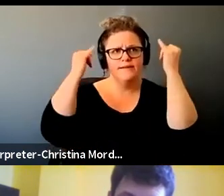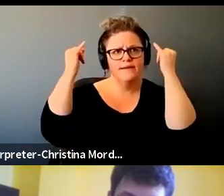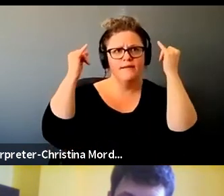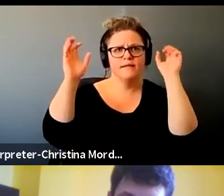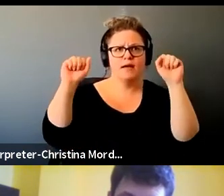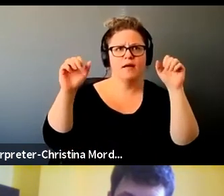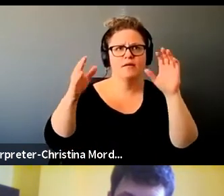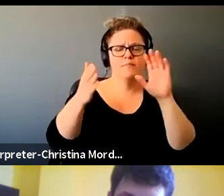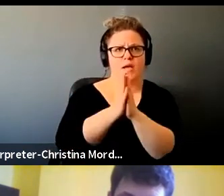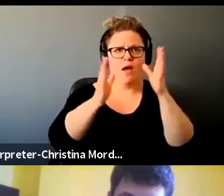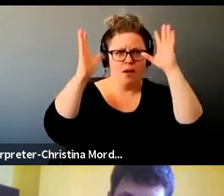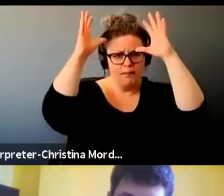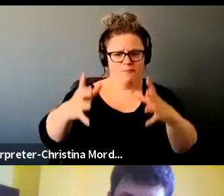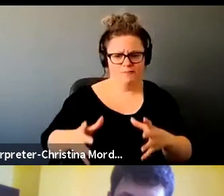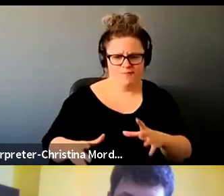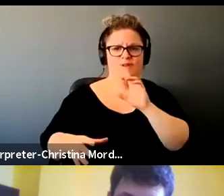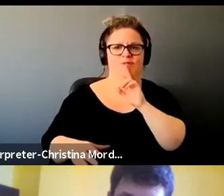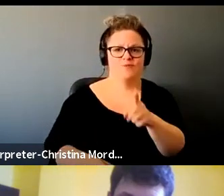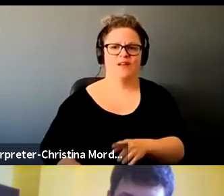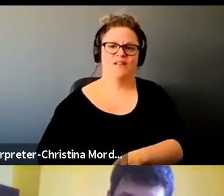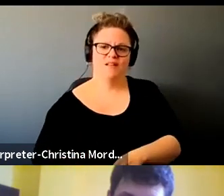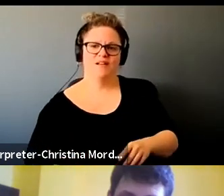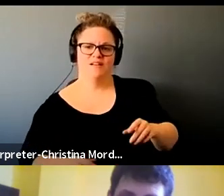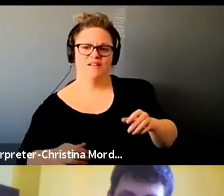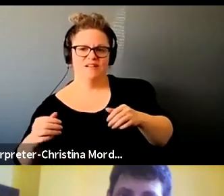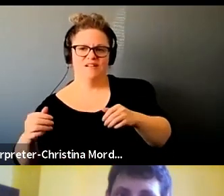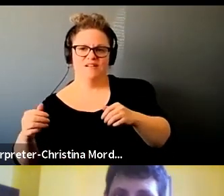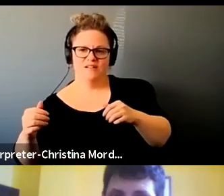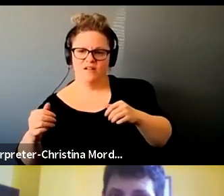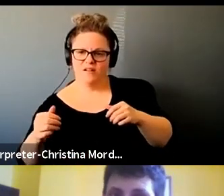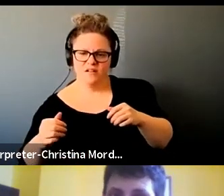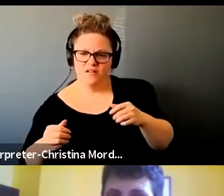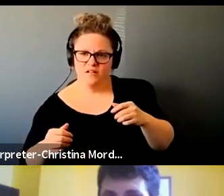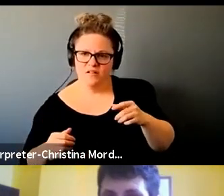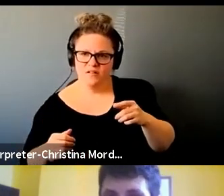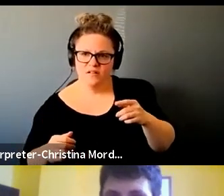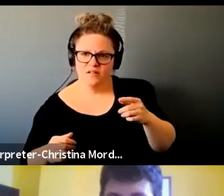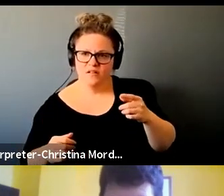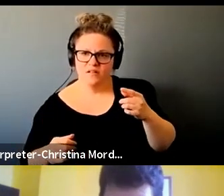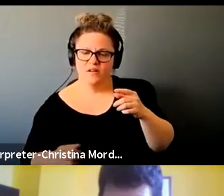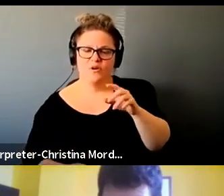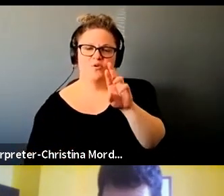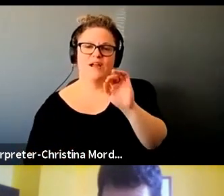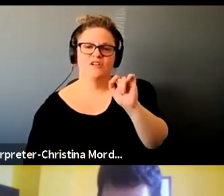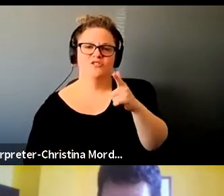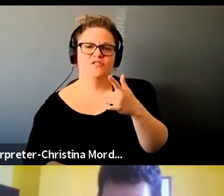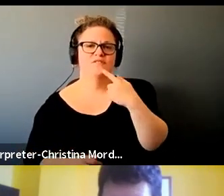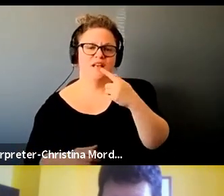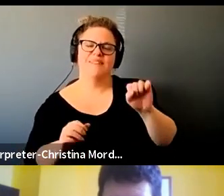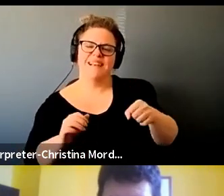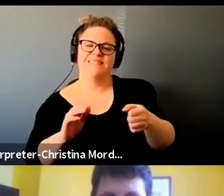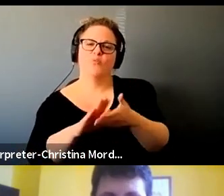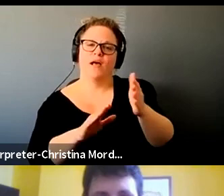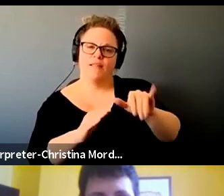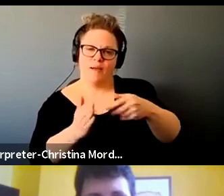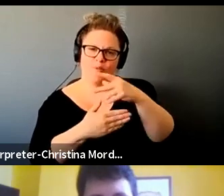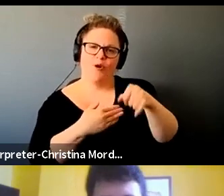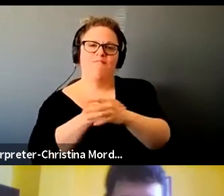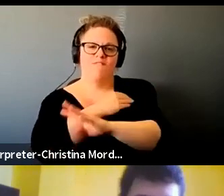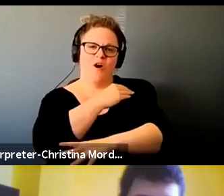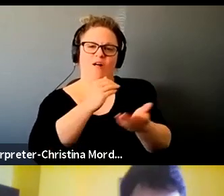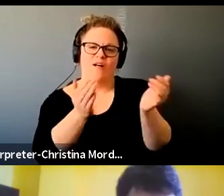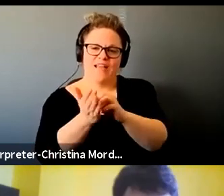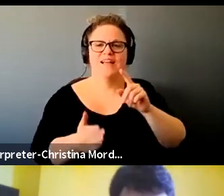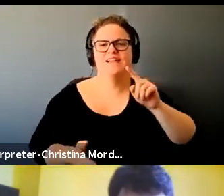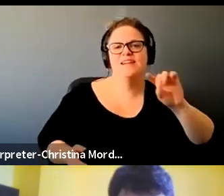So I'll stop. Great. We're, Okay. we're Yeah. running the program again in the fall, so All righty. Great. Thanks All for right. your help.